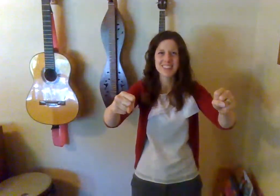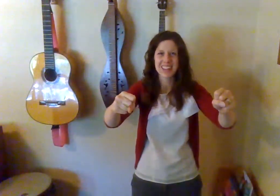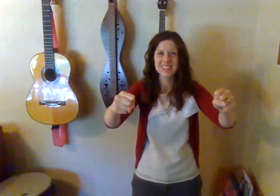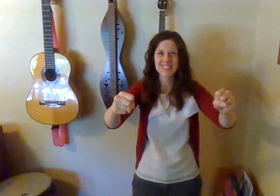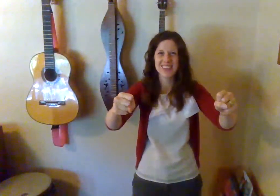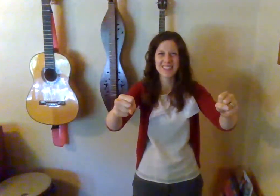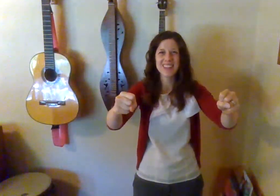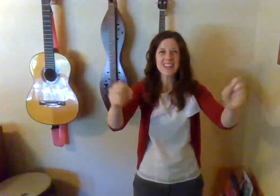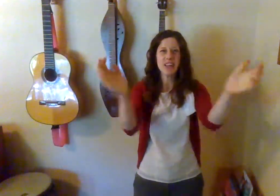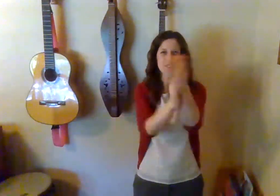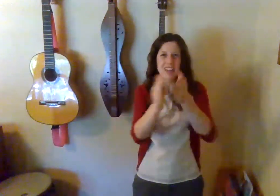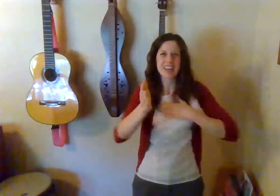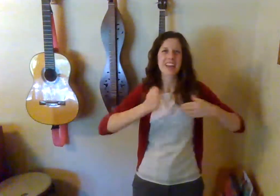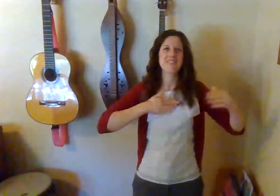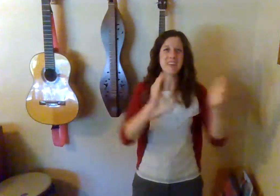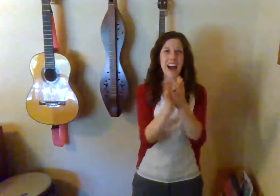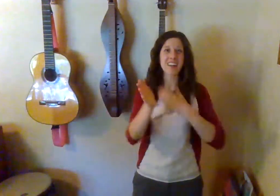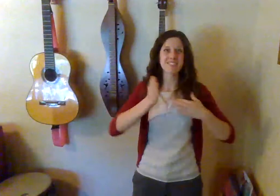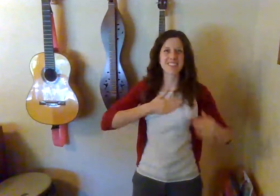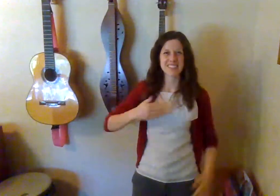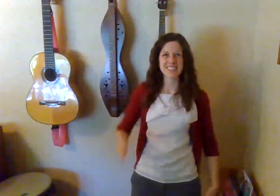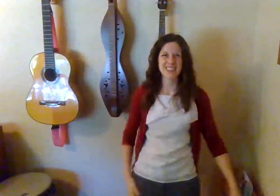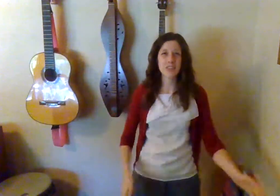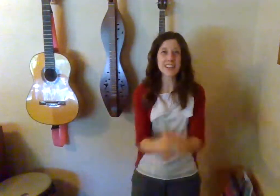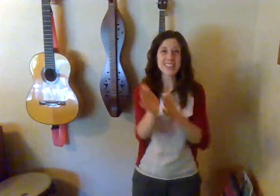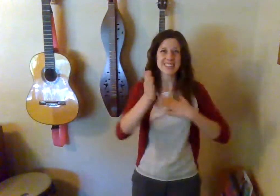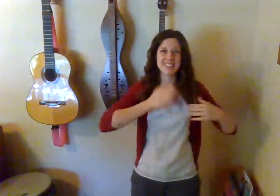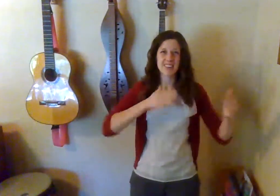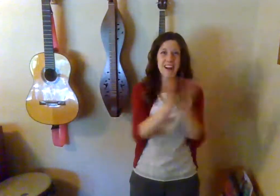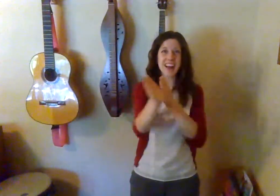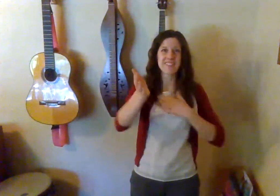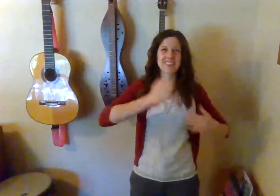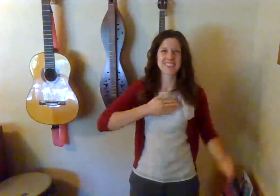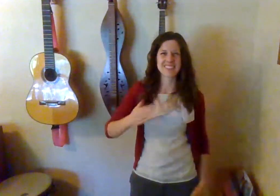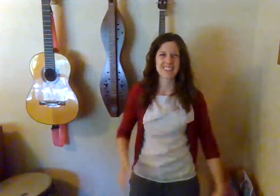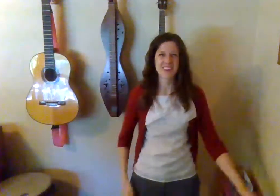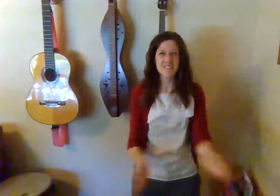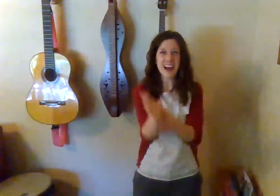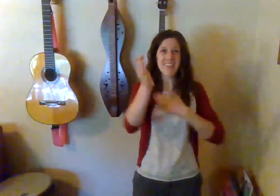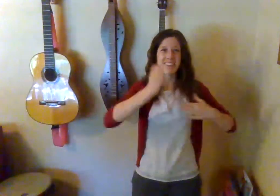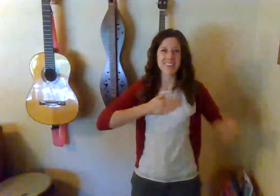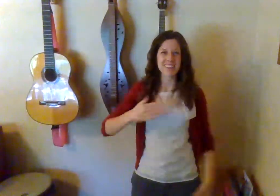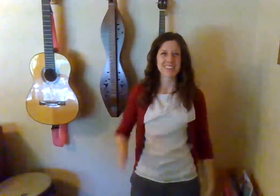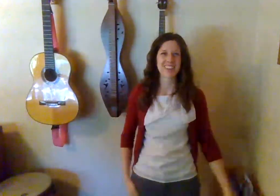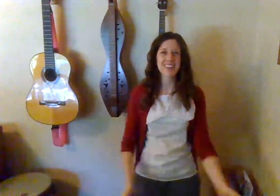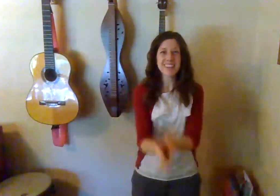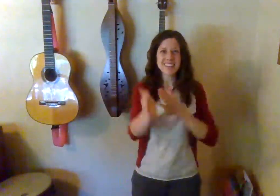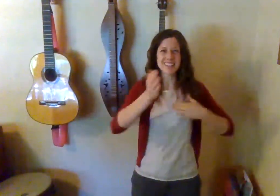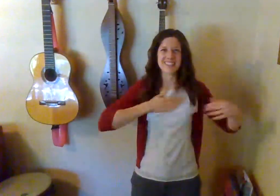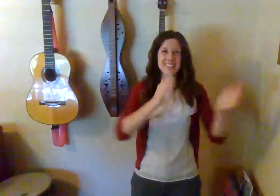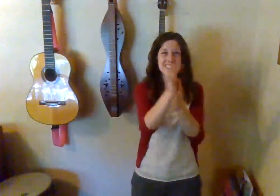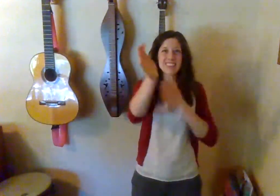try this one. Five. Three. Five. Five. Three. Seven.